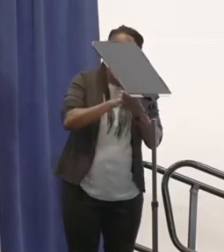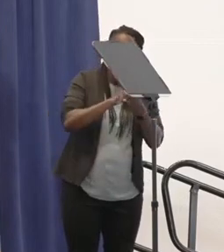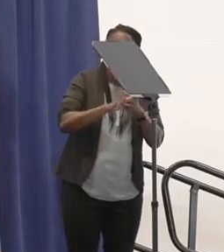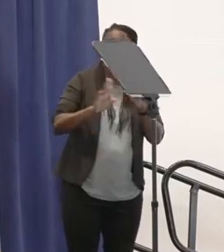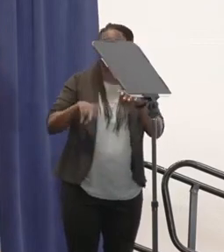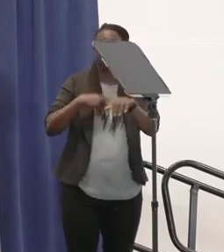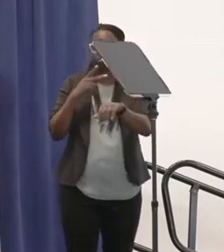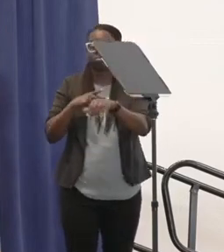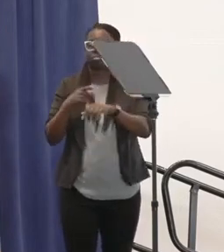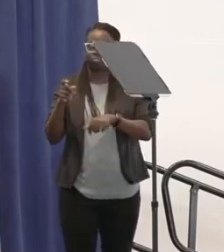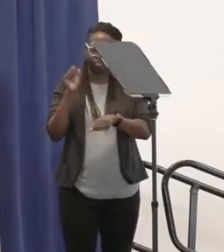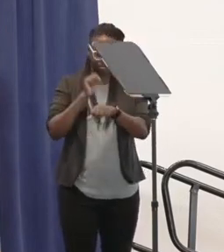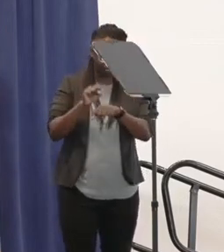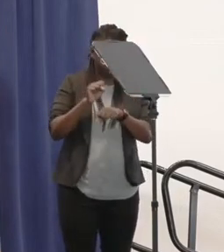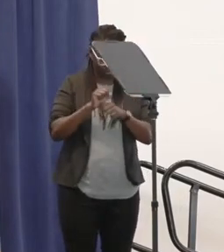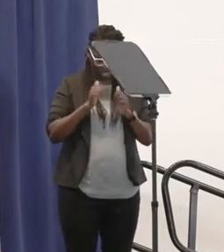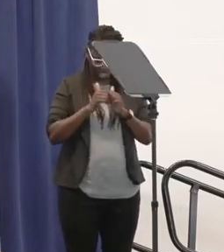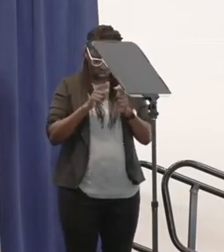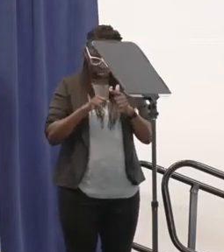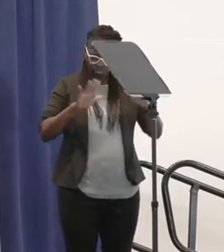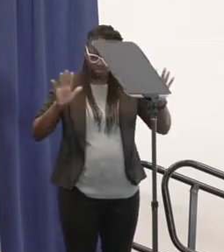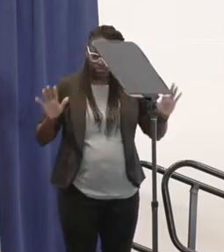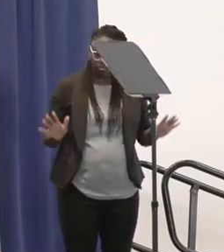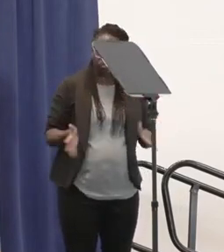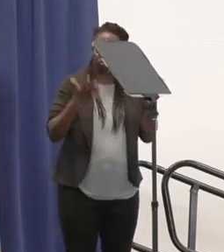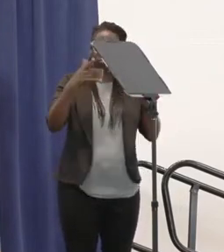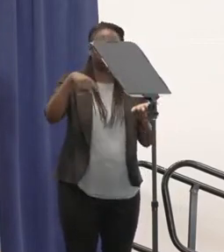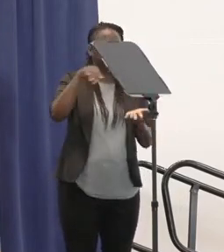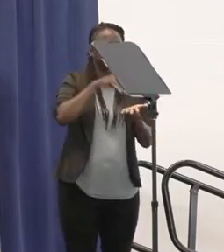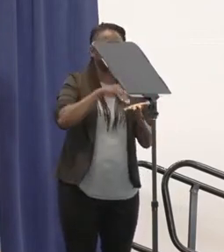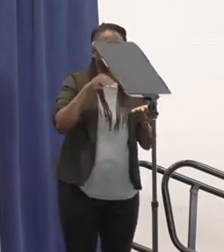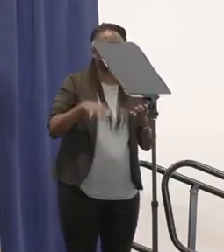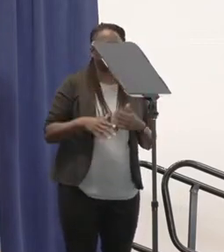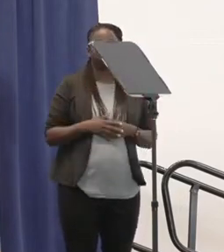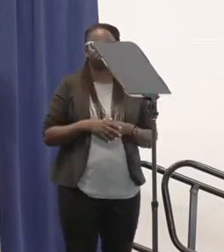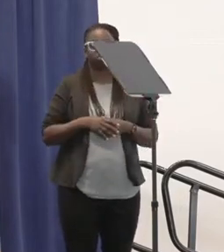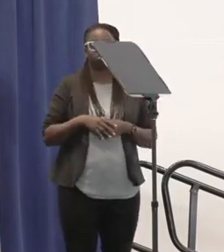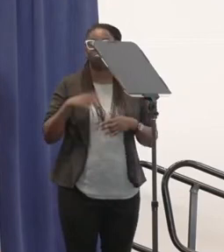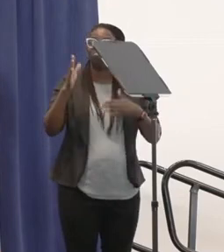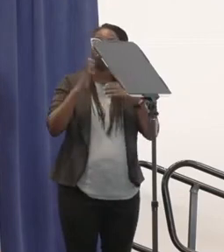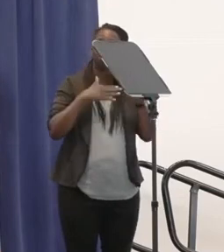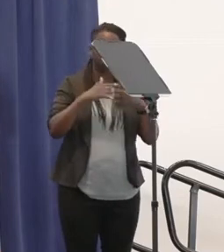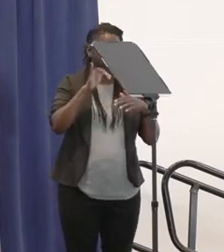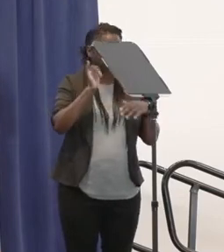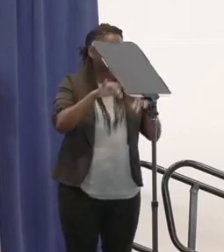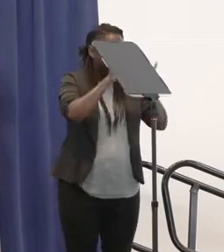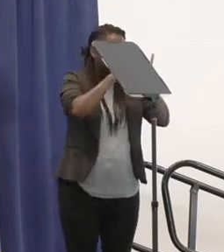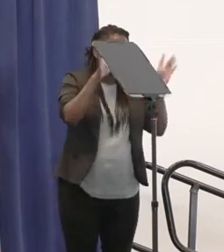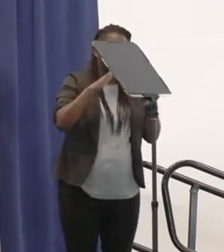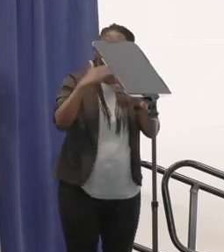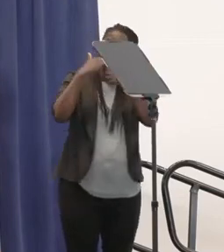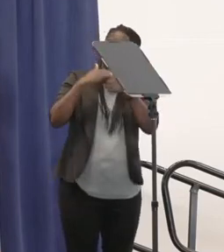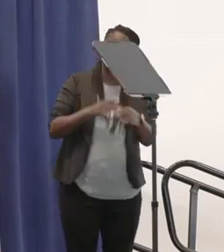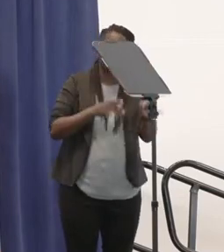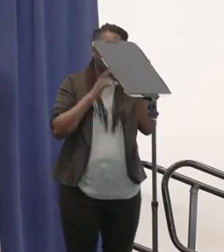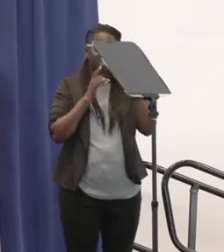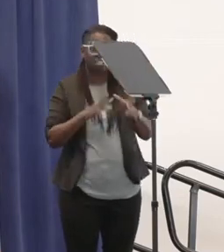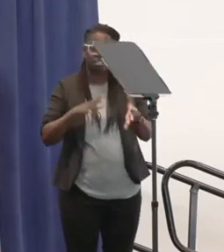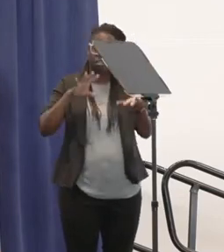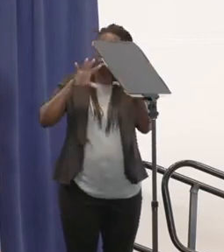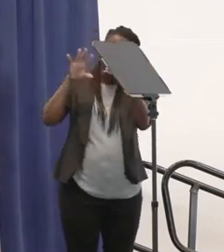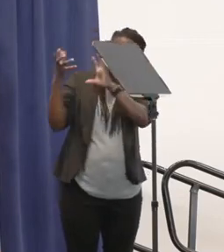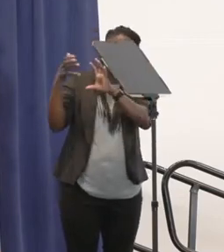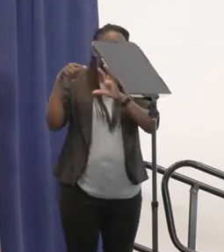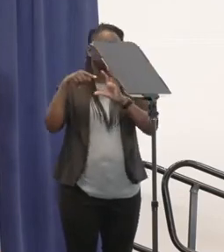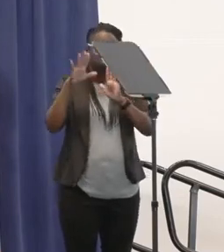all they do in spite of some of the hate and the vitriol they see coming from certain places. We have university